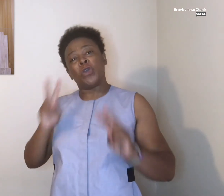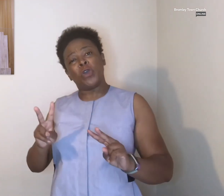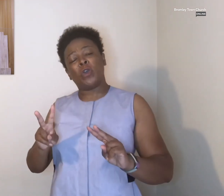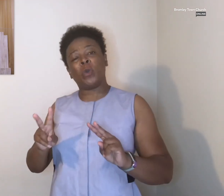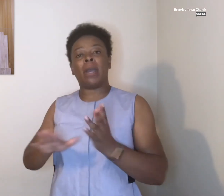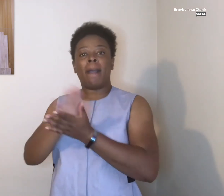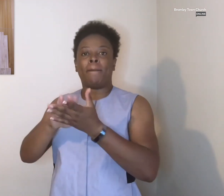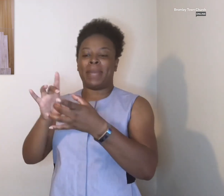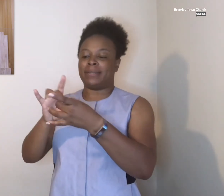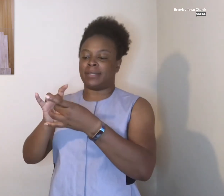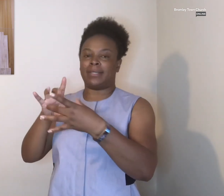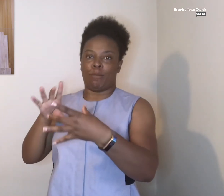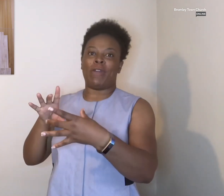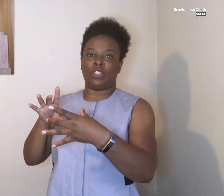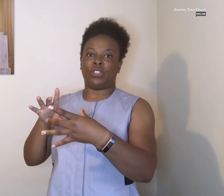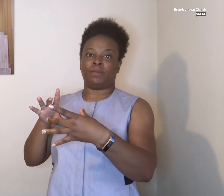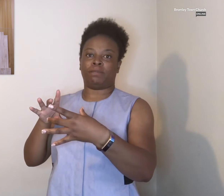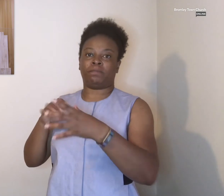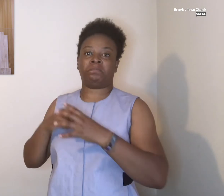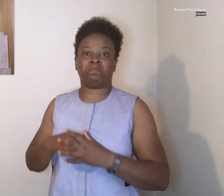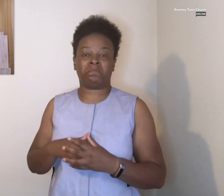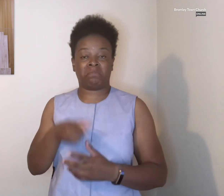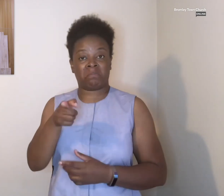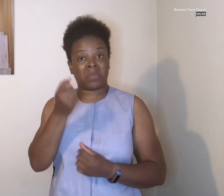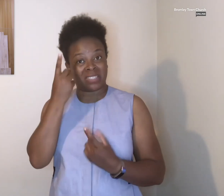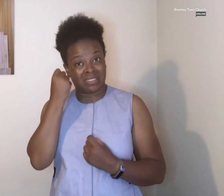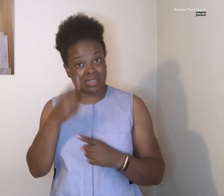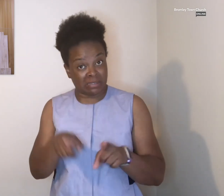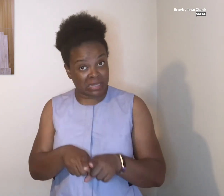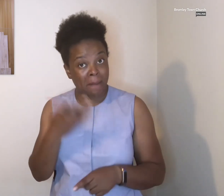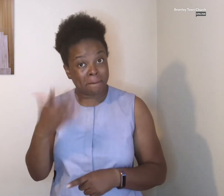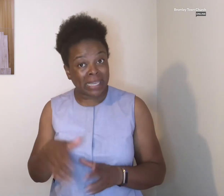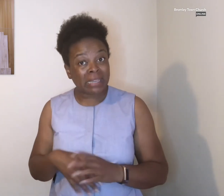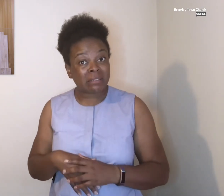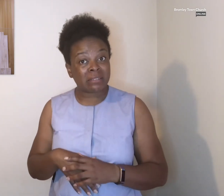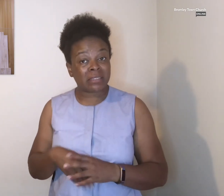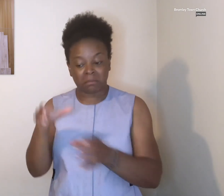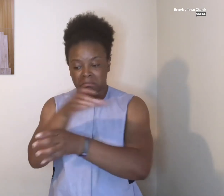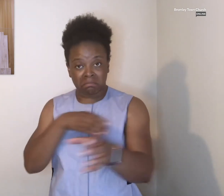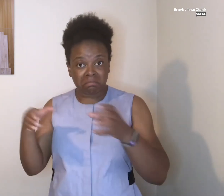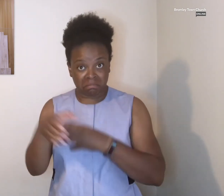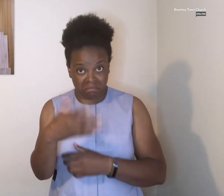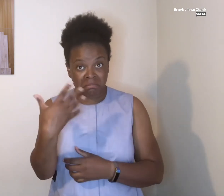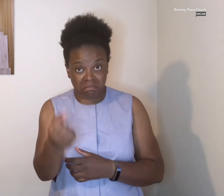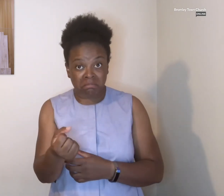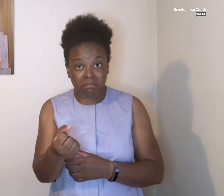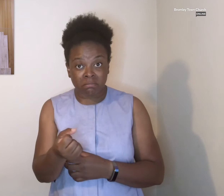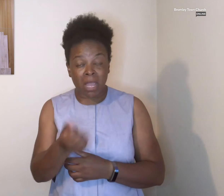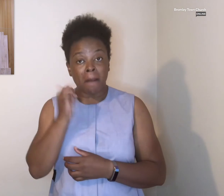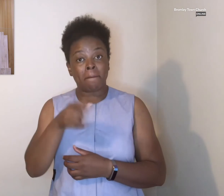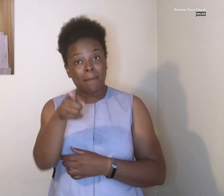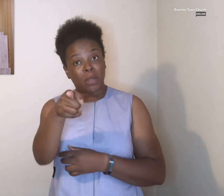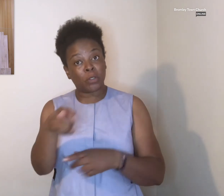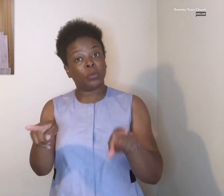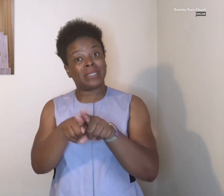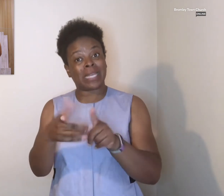in a normal relationship. Have you ever understood that? Have you had the same sort of thing with yourself, with a friend of yours or something? You know that